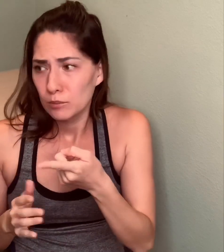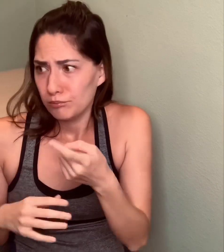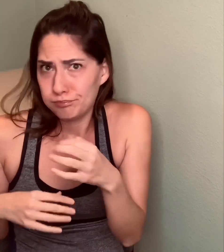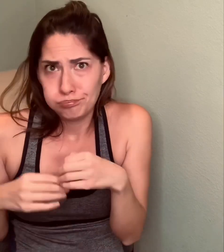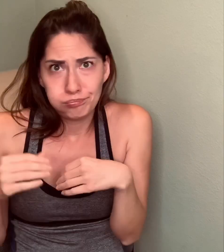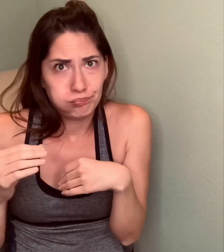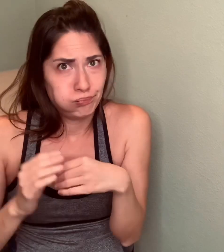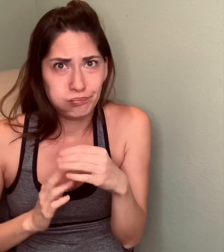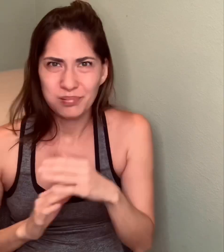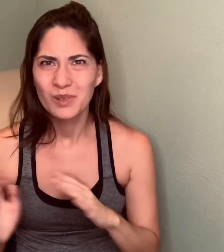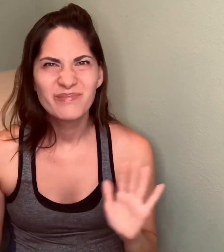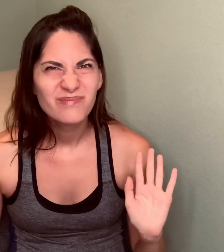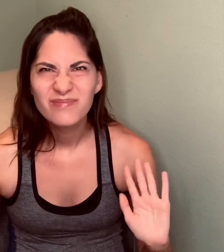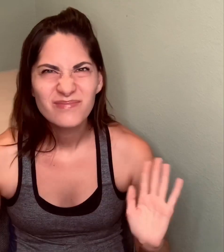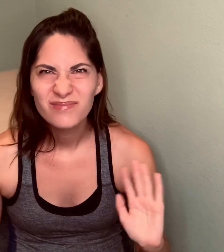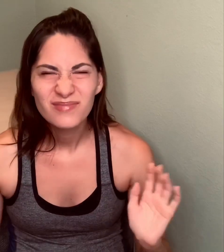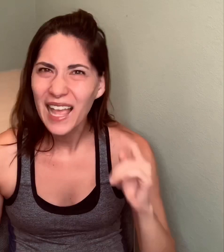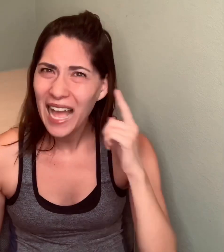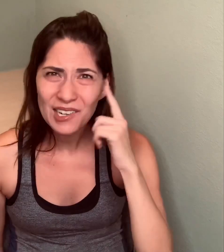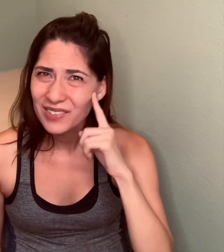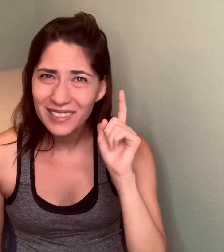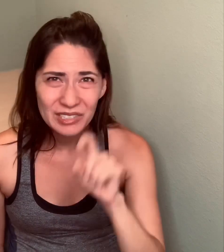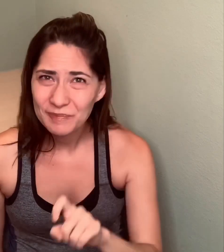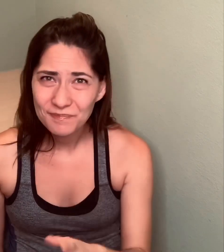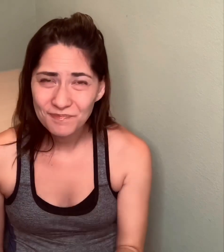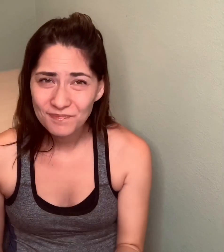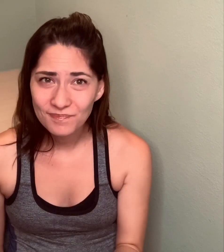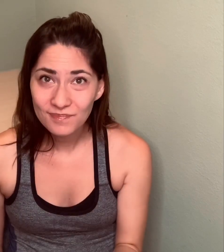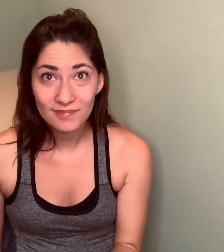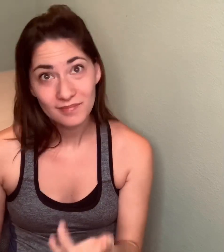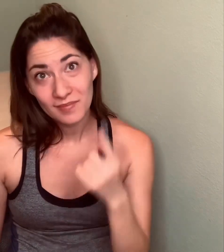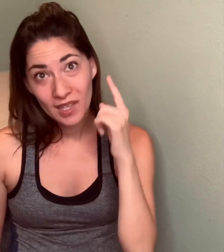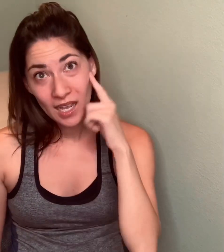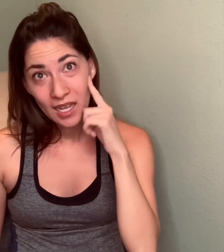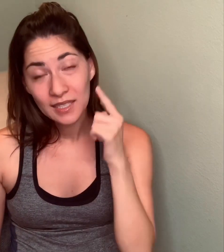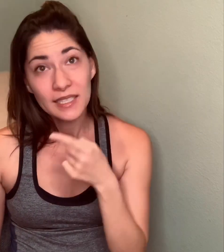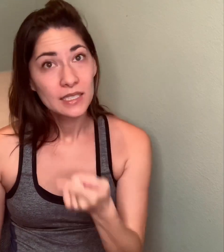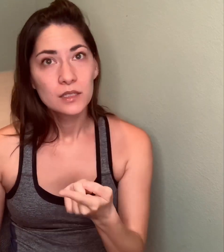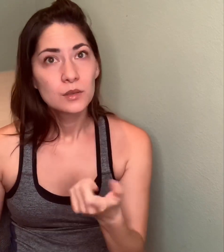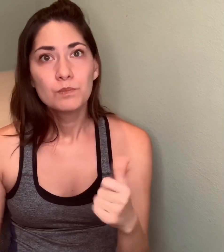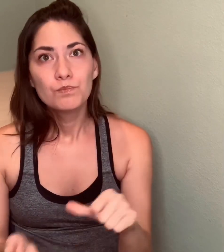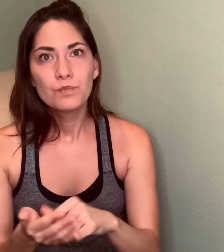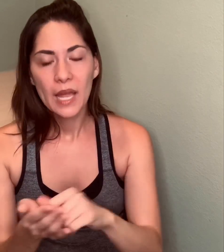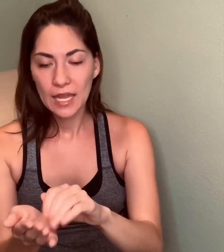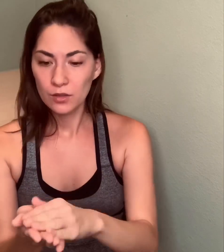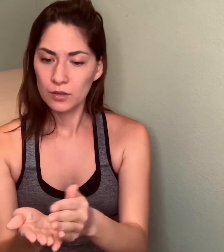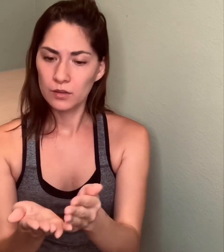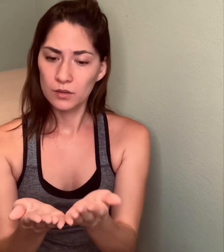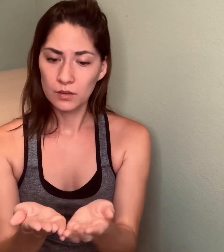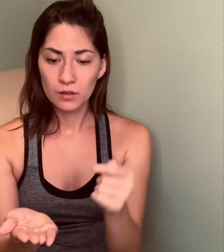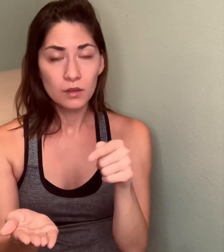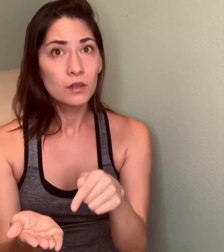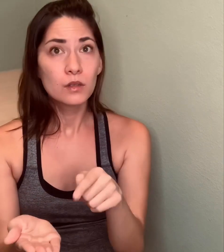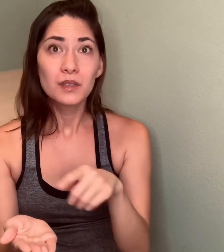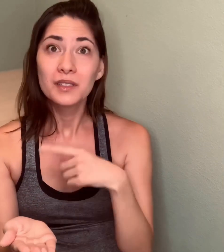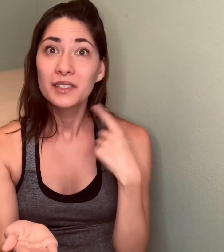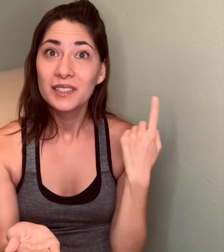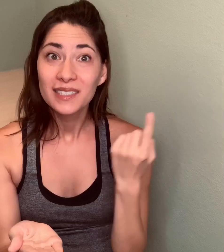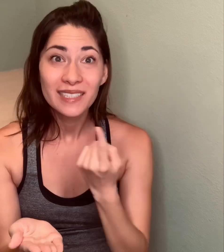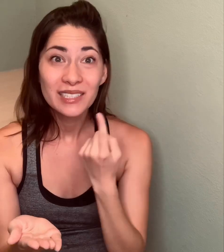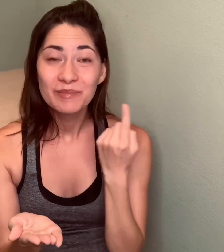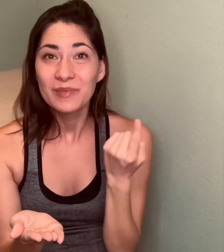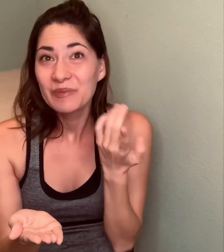and I don't think it has to be that way at all. I think it's honestly simply just looking at a page